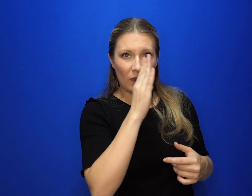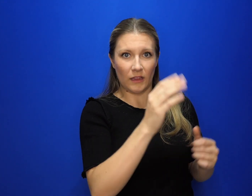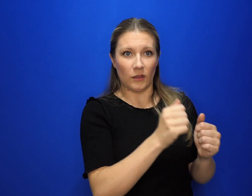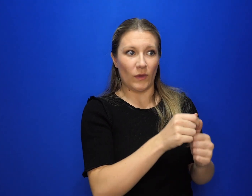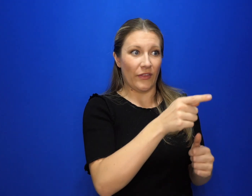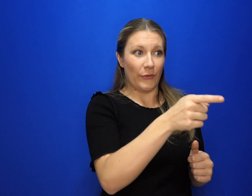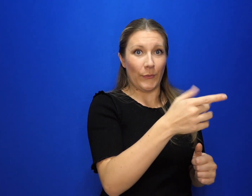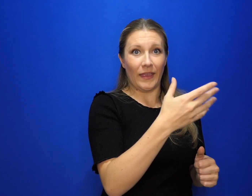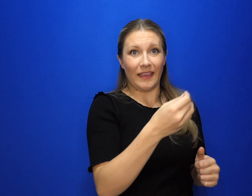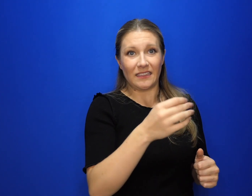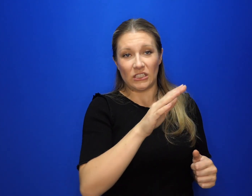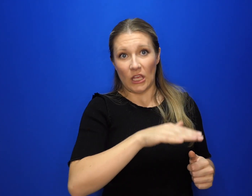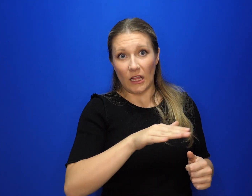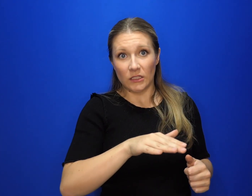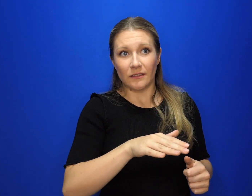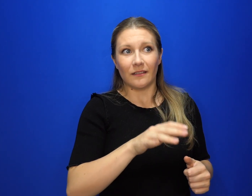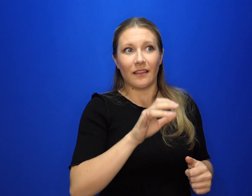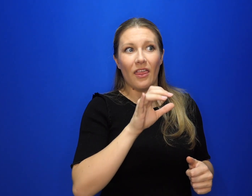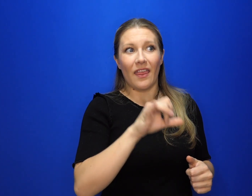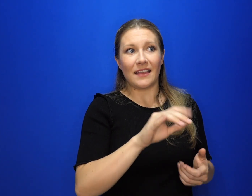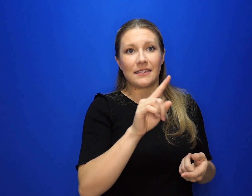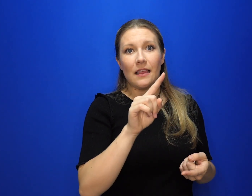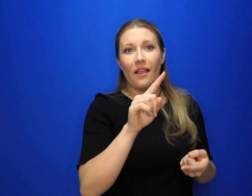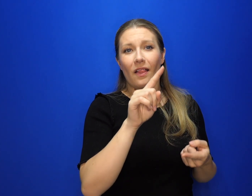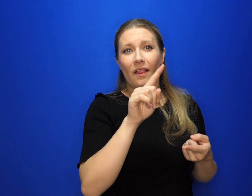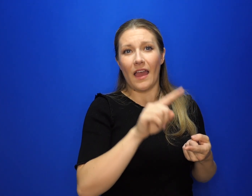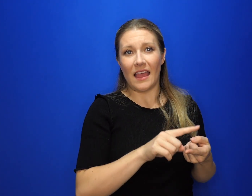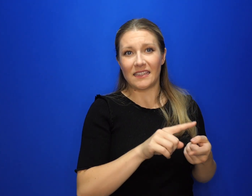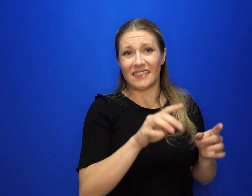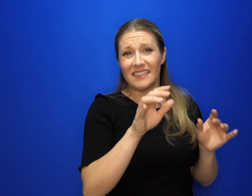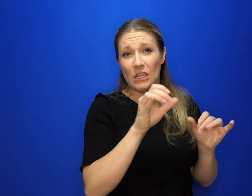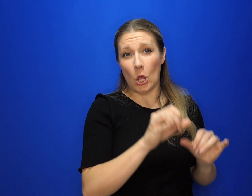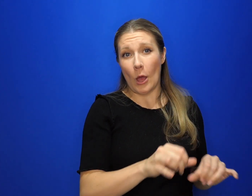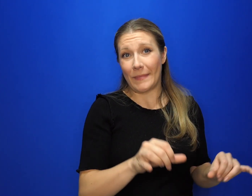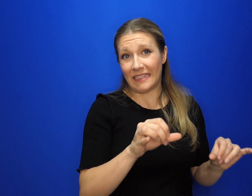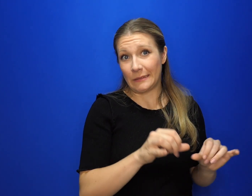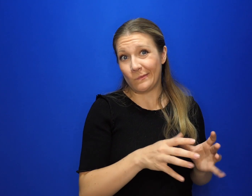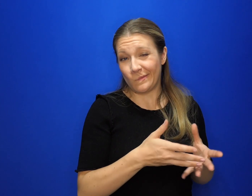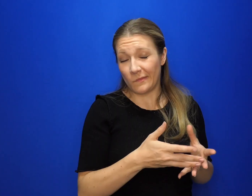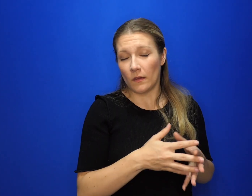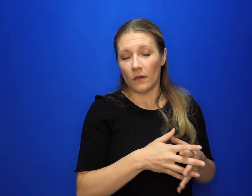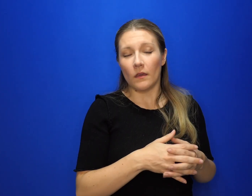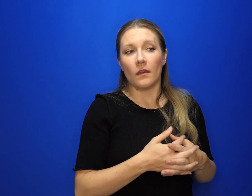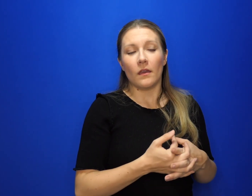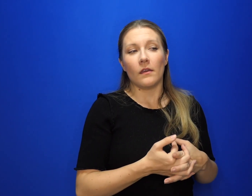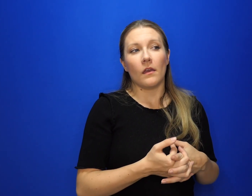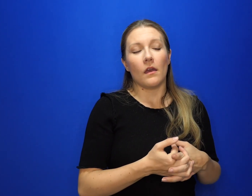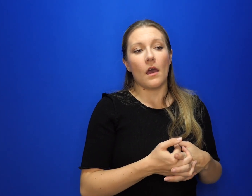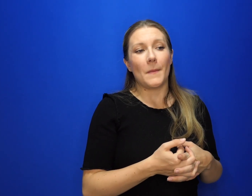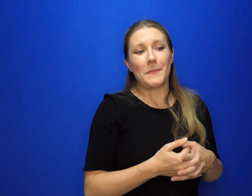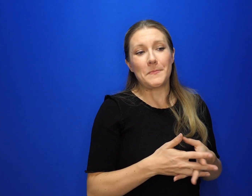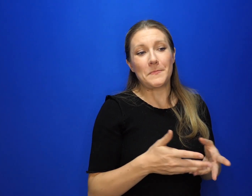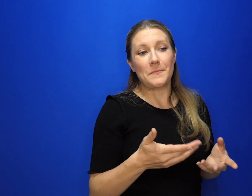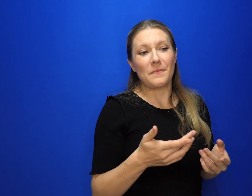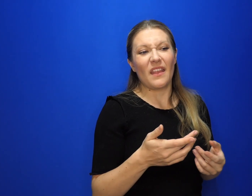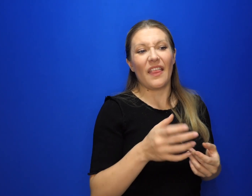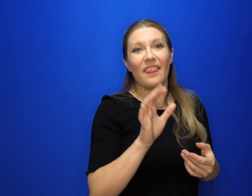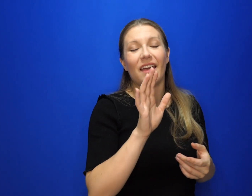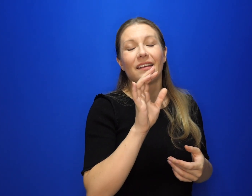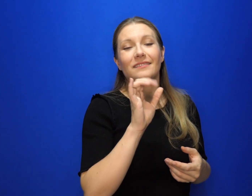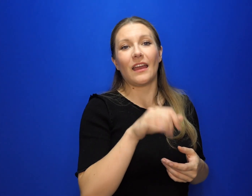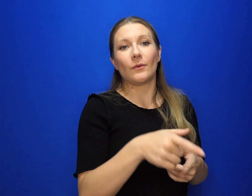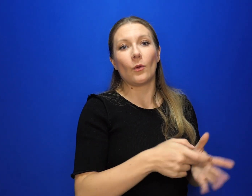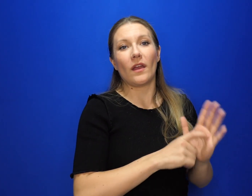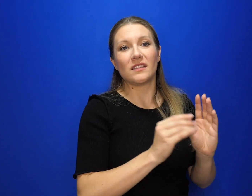child. I would say that that's less common. And it's kind of a special school